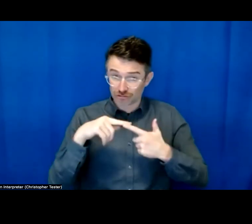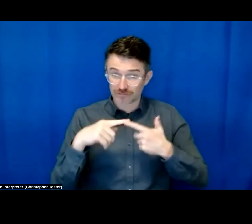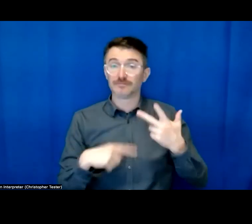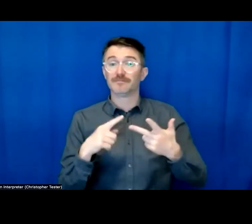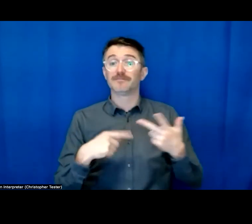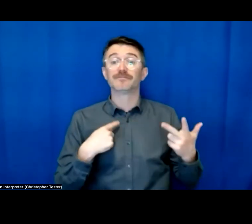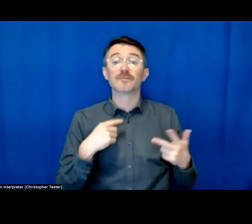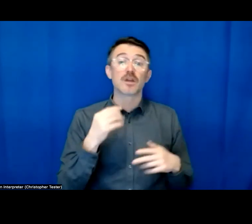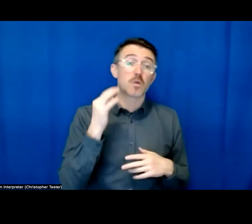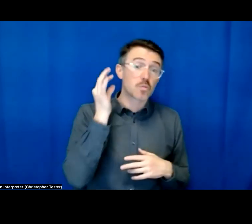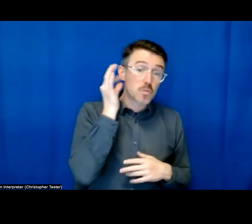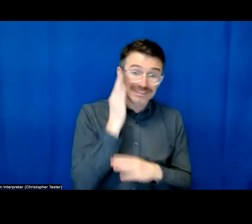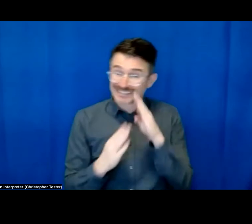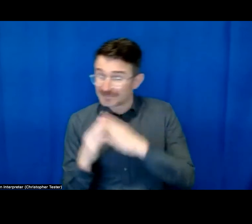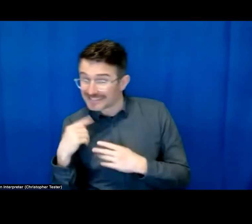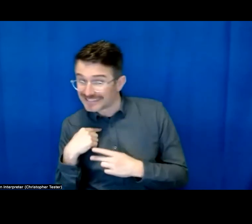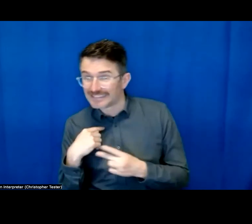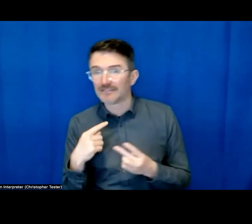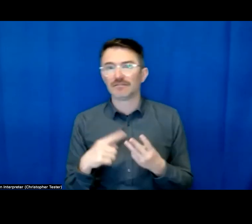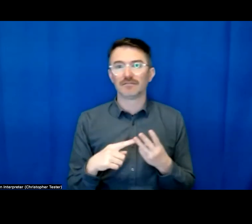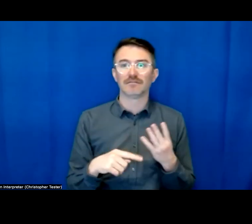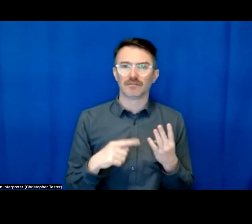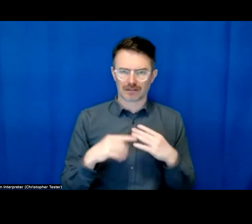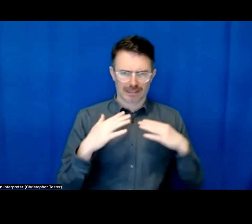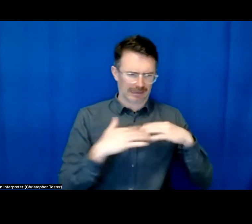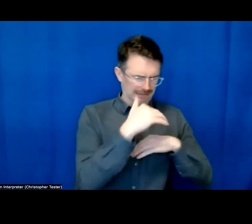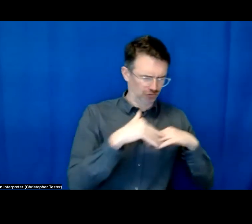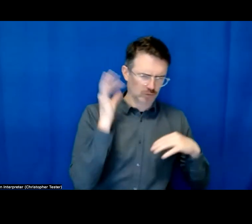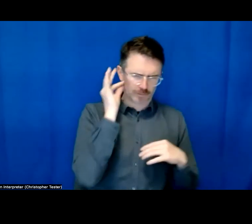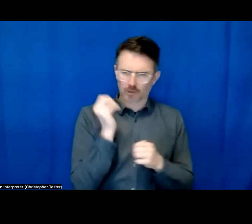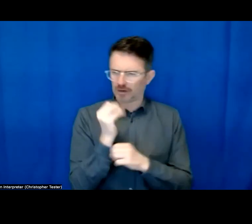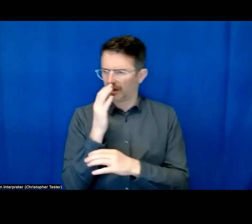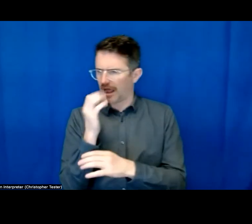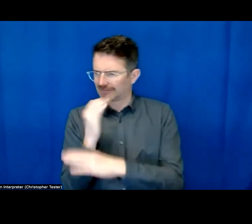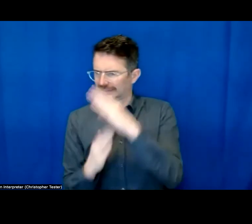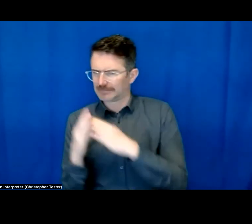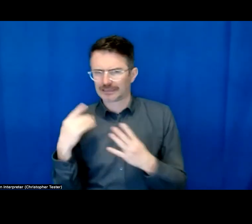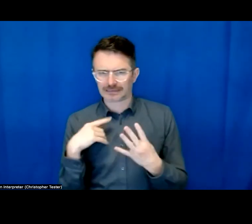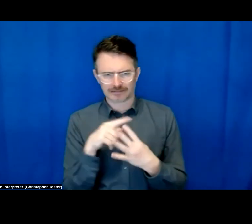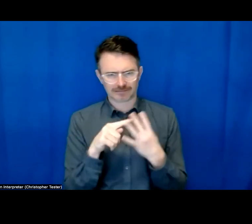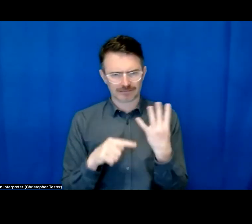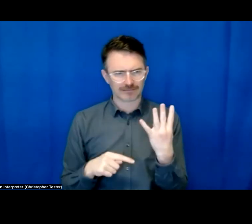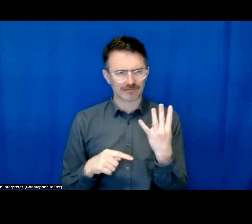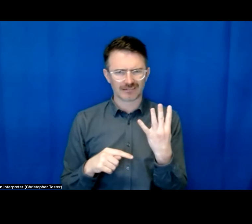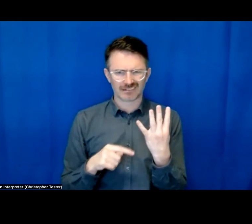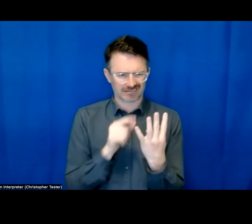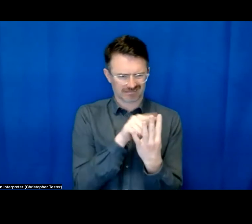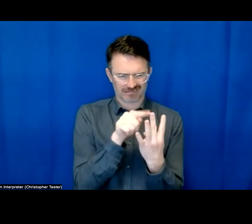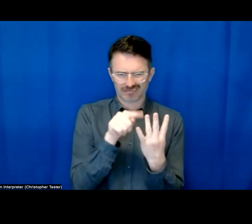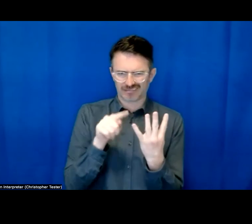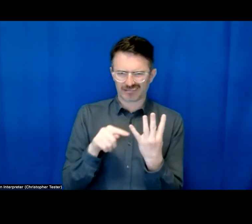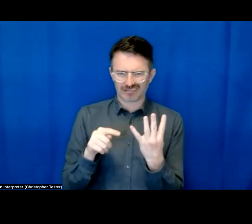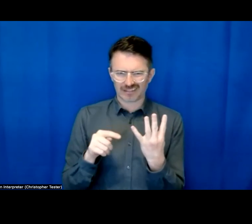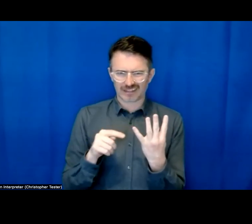4 different multiple marginalized identities added to climate change impacts,